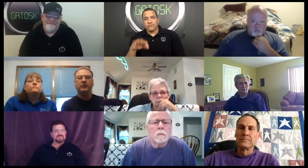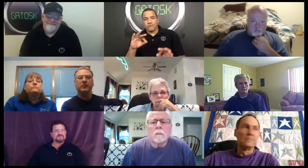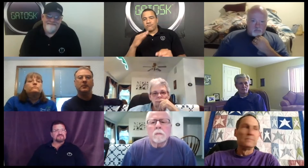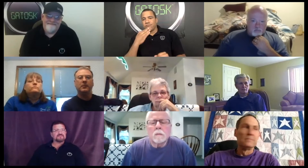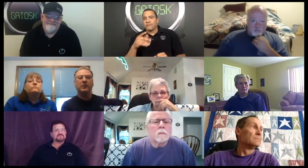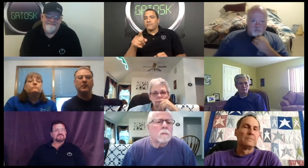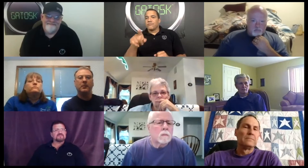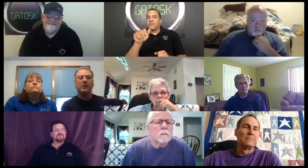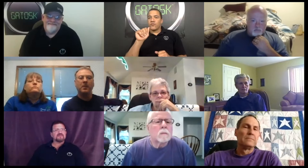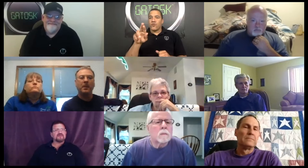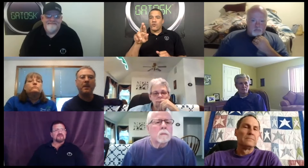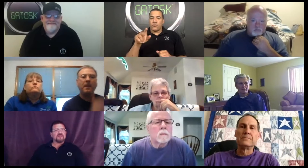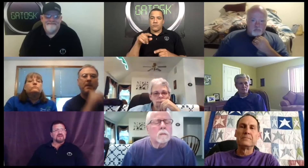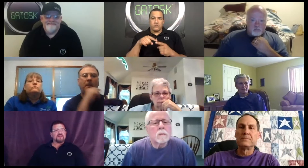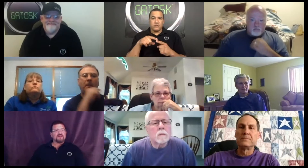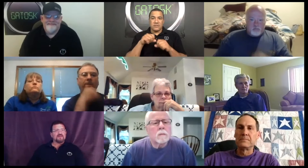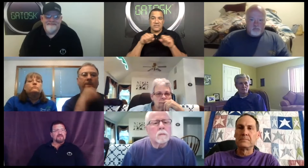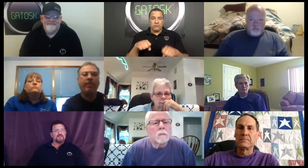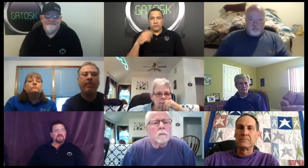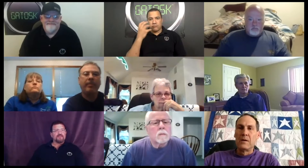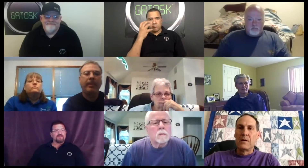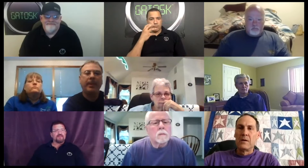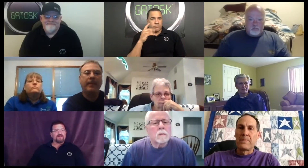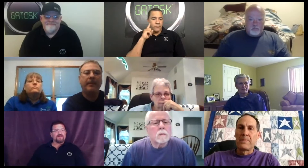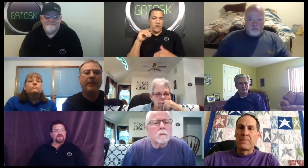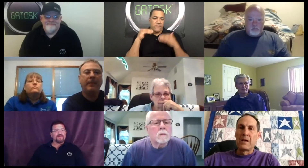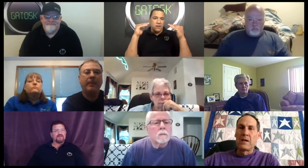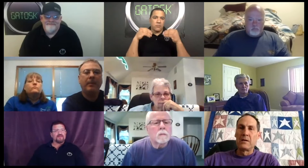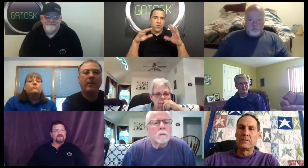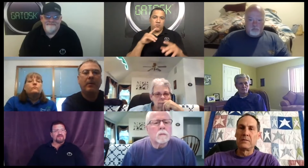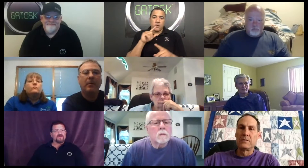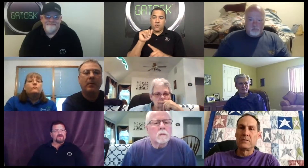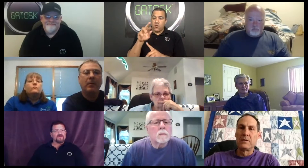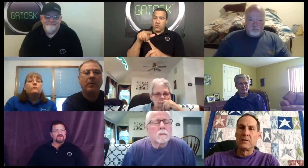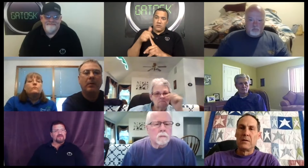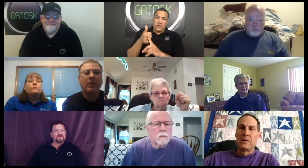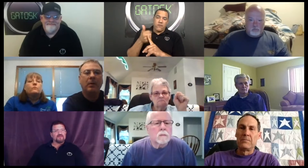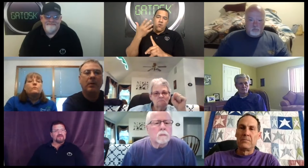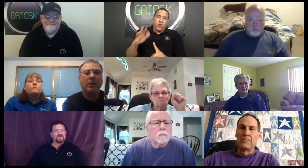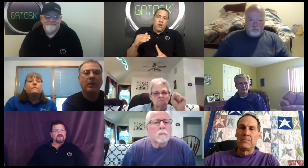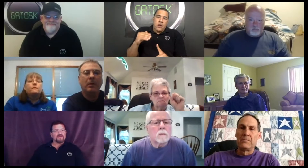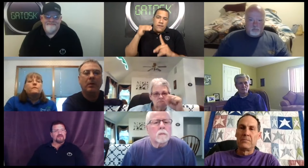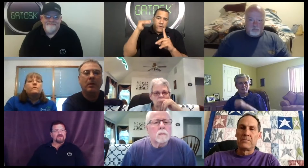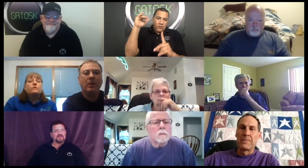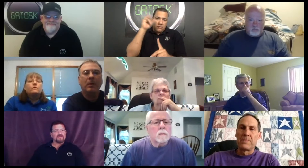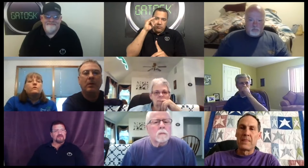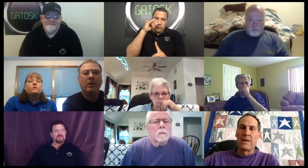that. Sure. AR system is really amazing. It's really for the advanced marketer. It's